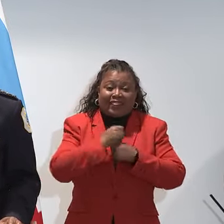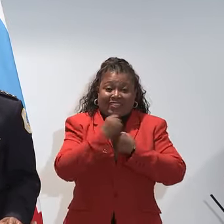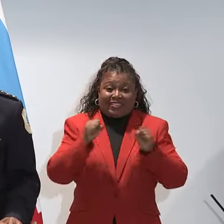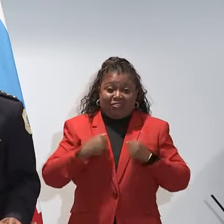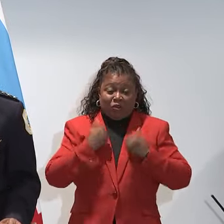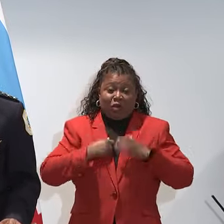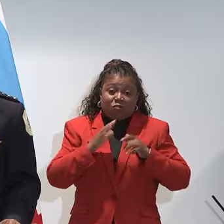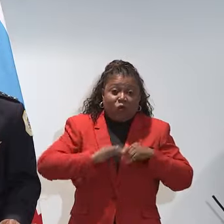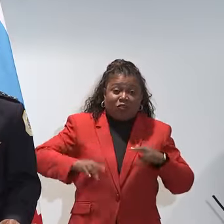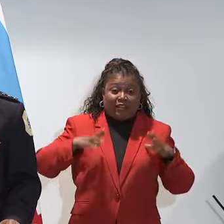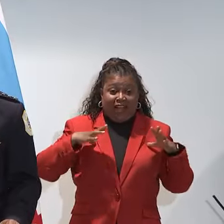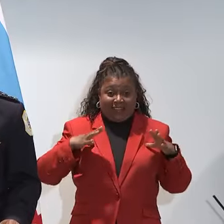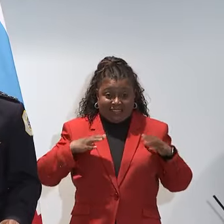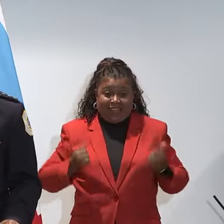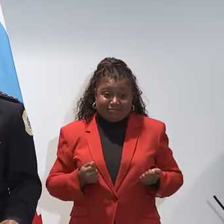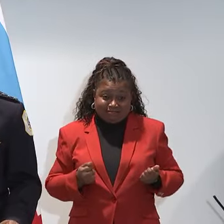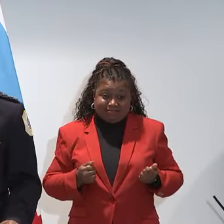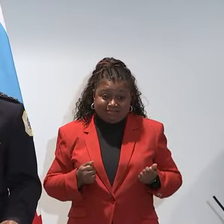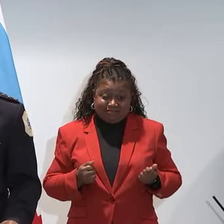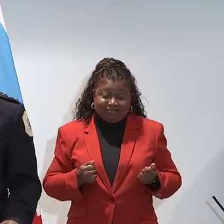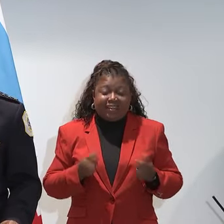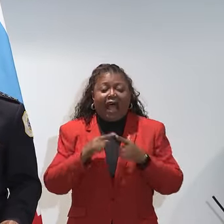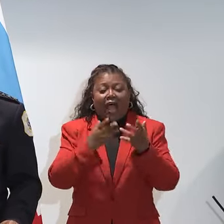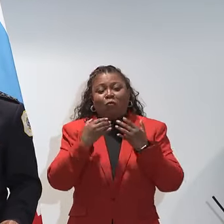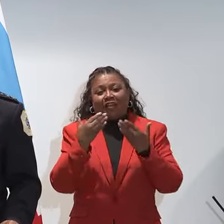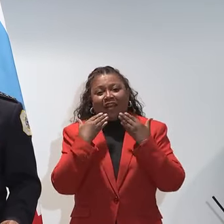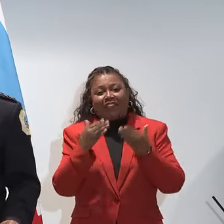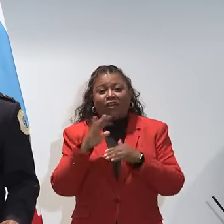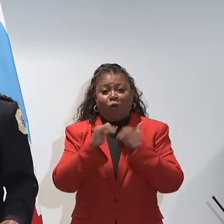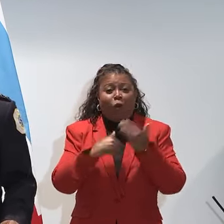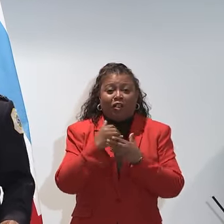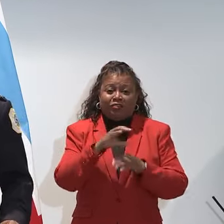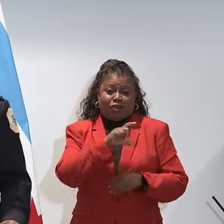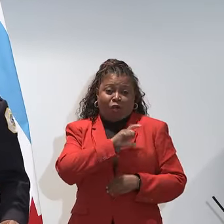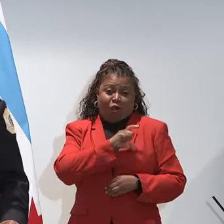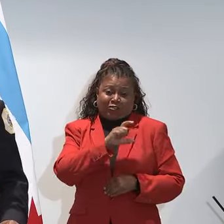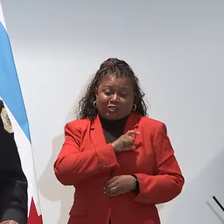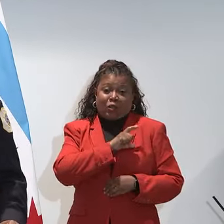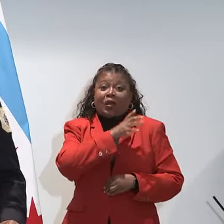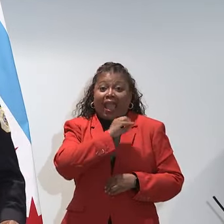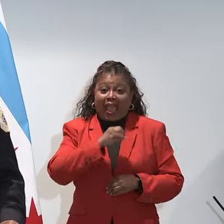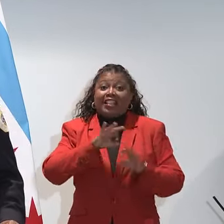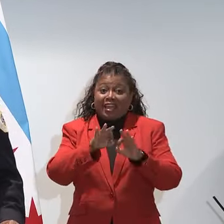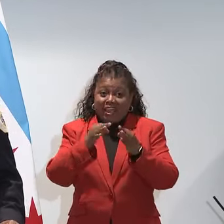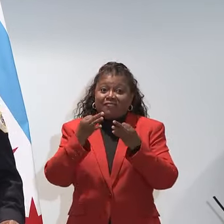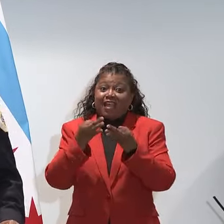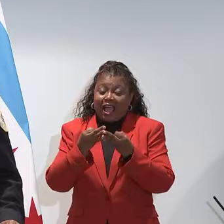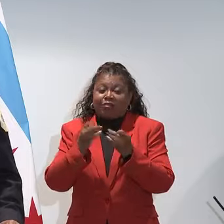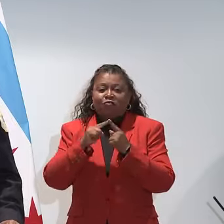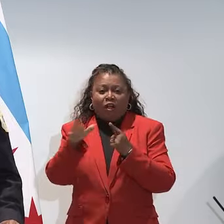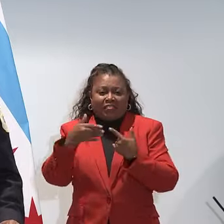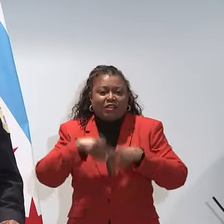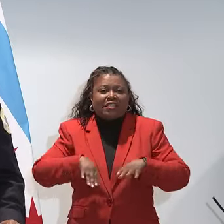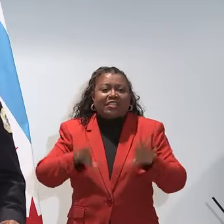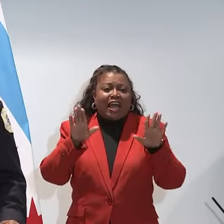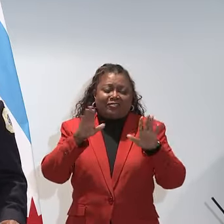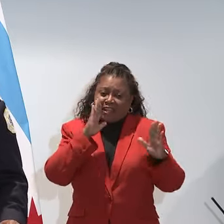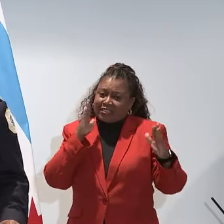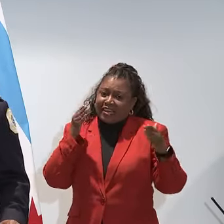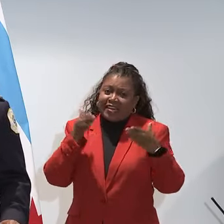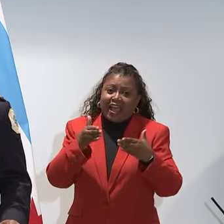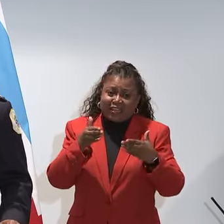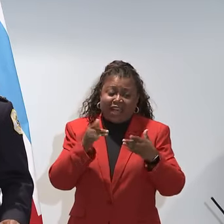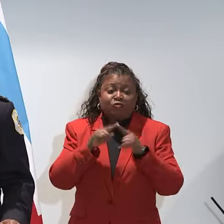residents over the holiday. I want to thank all of our officers and their families for their sacrifice and